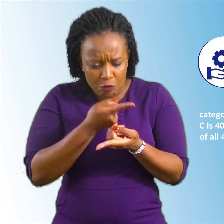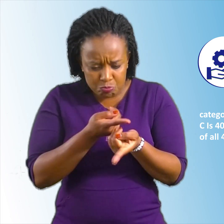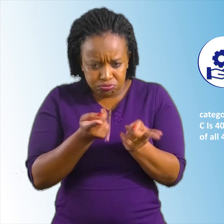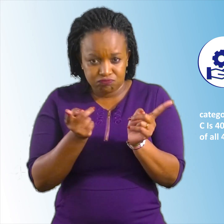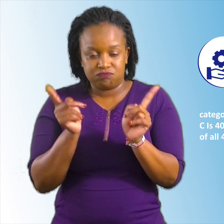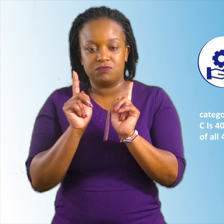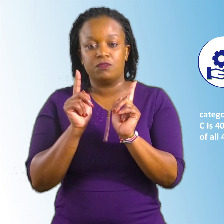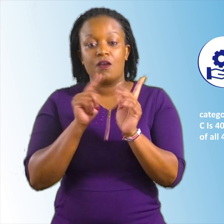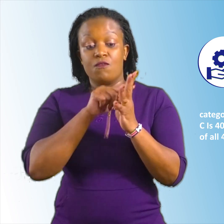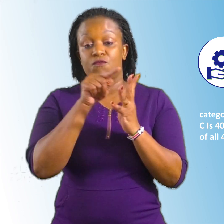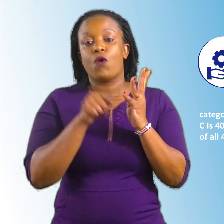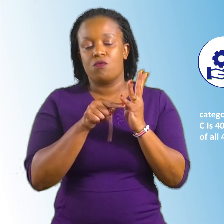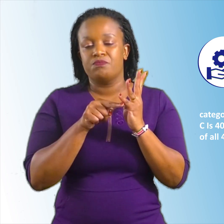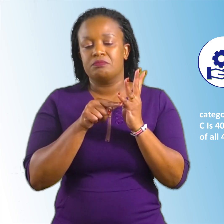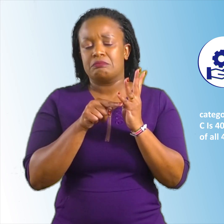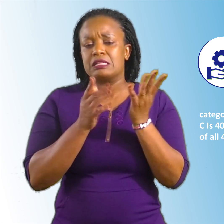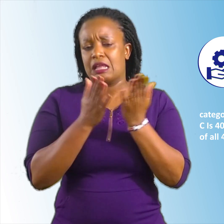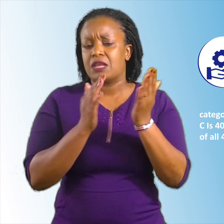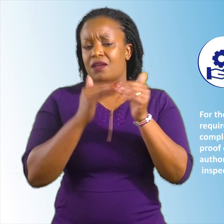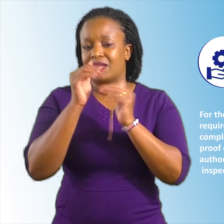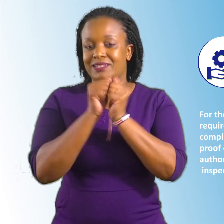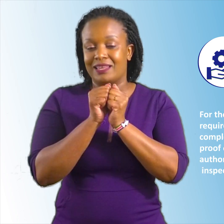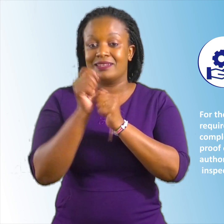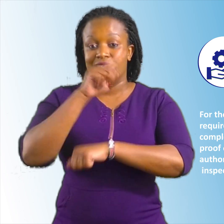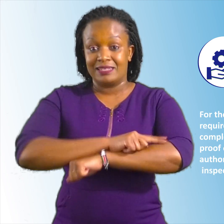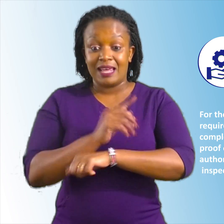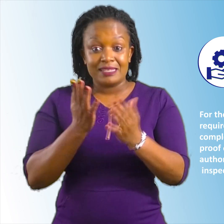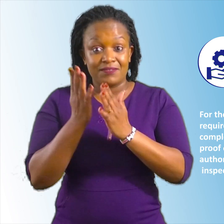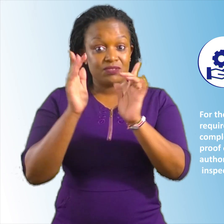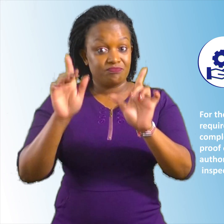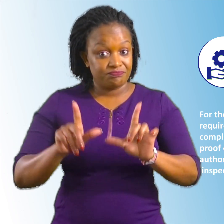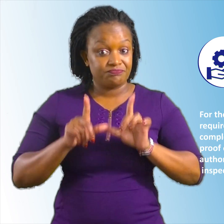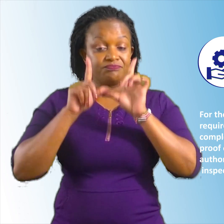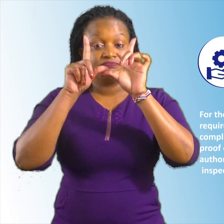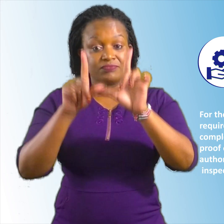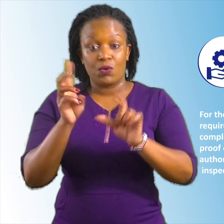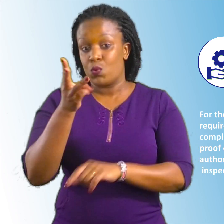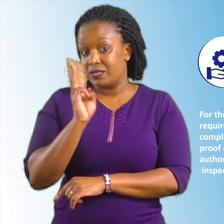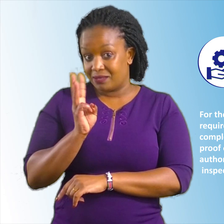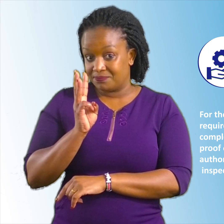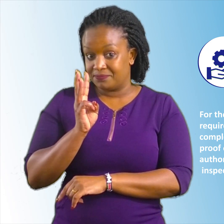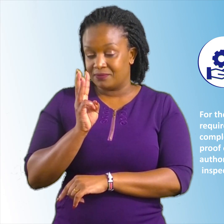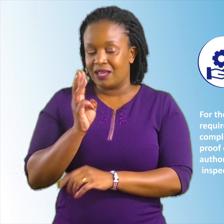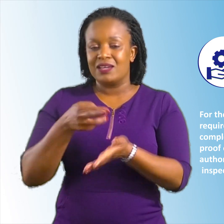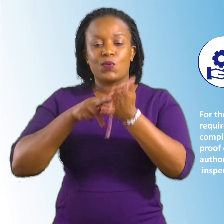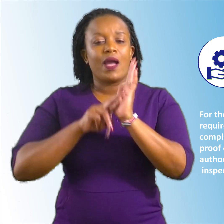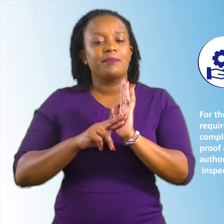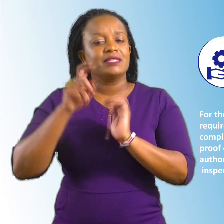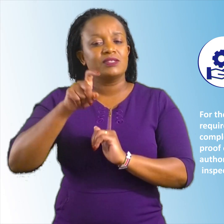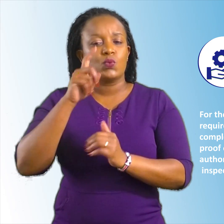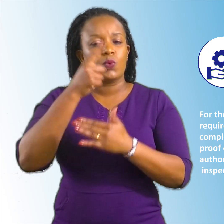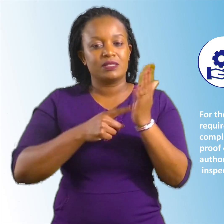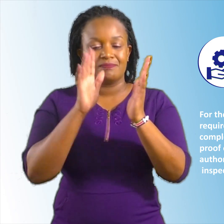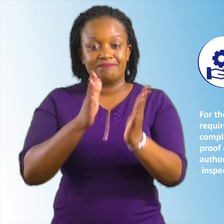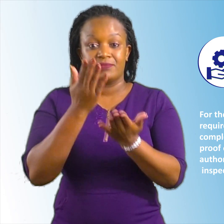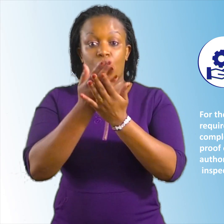all four categories is within 10 days. For the service of issuance of a water permit, requirements include